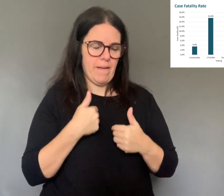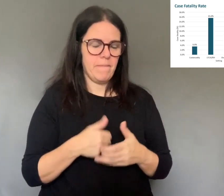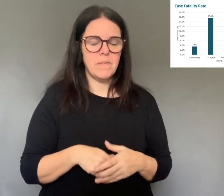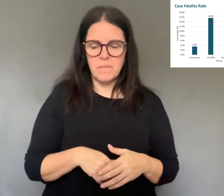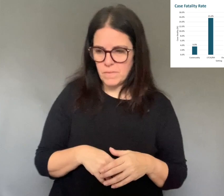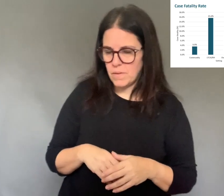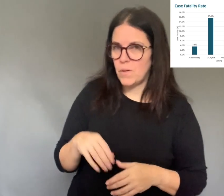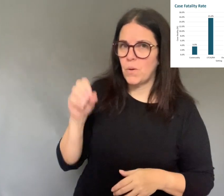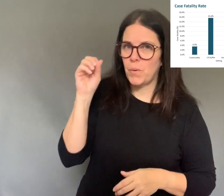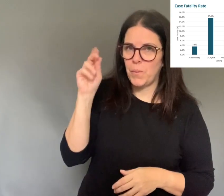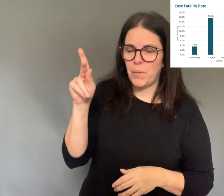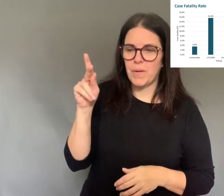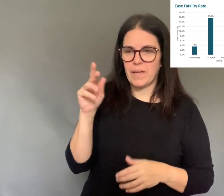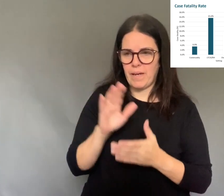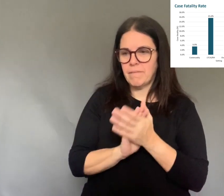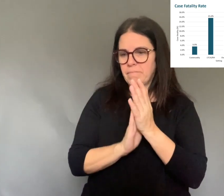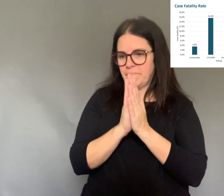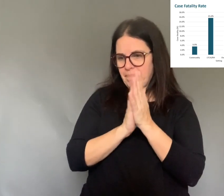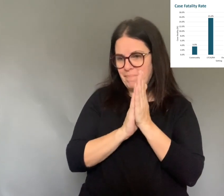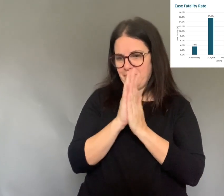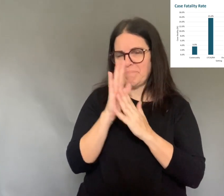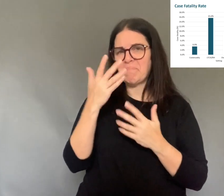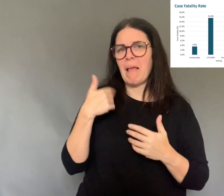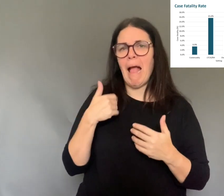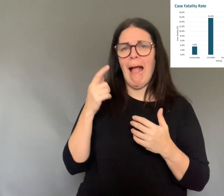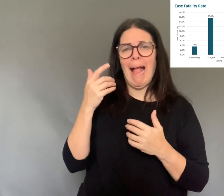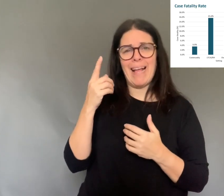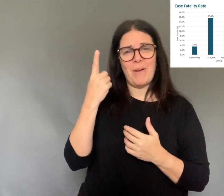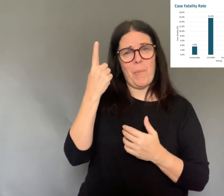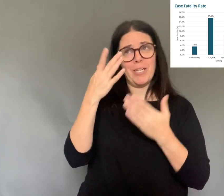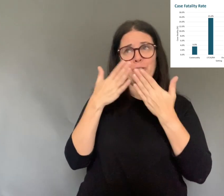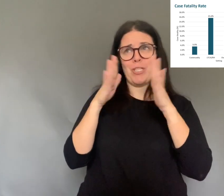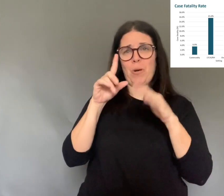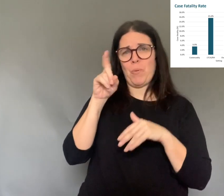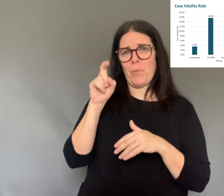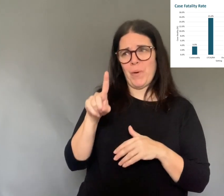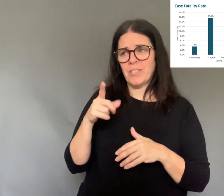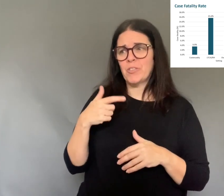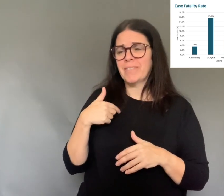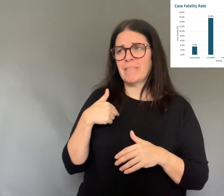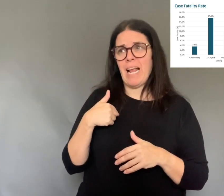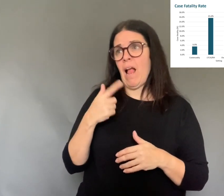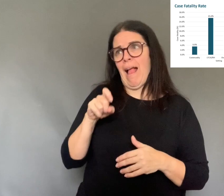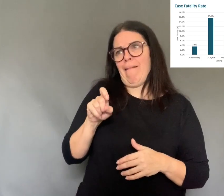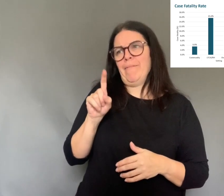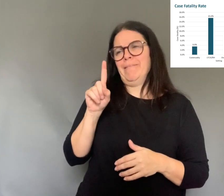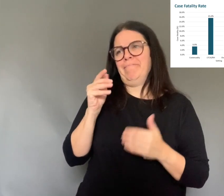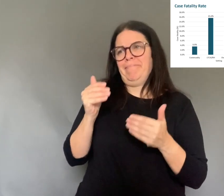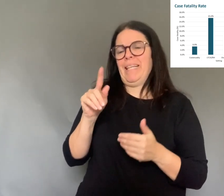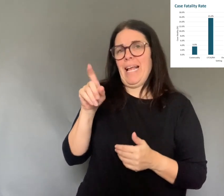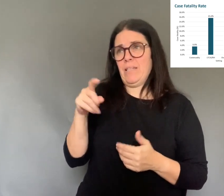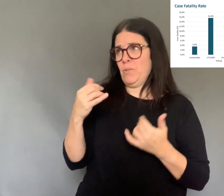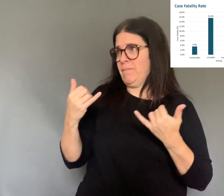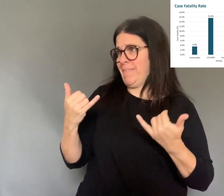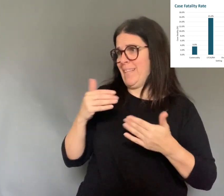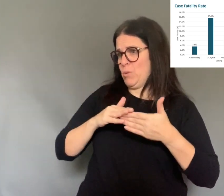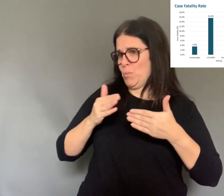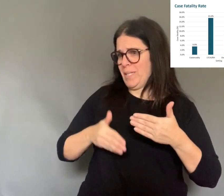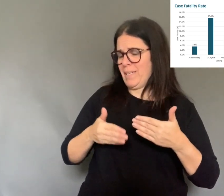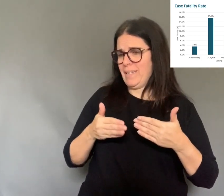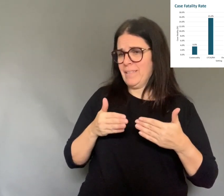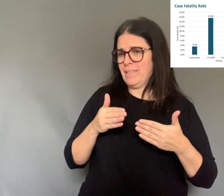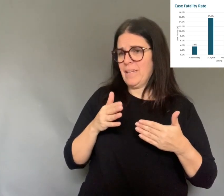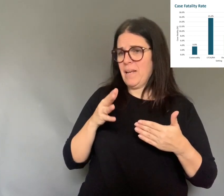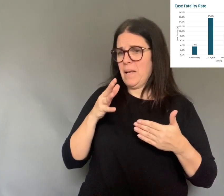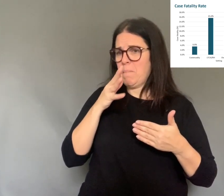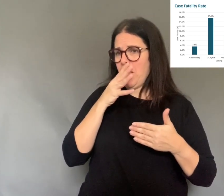is overall 8.5%, and just in the long-term care home and retirement home is 15.6%. I don't have that level of